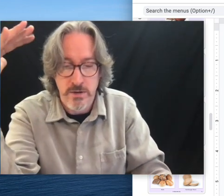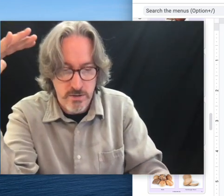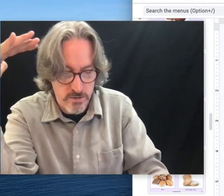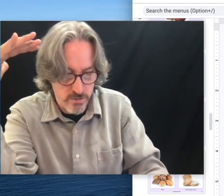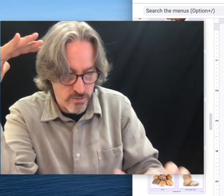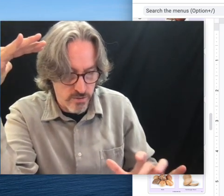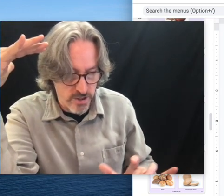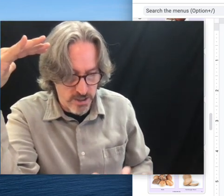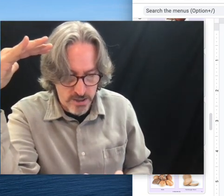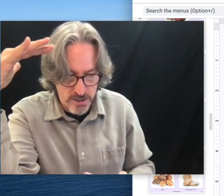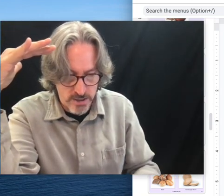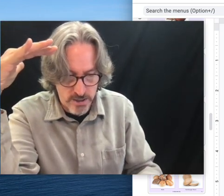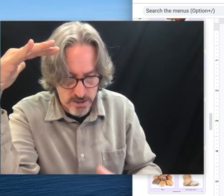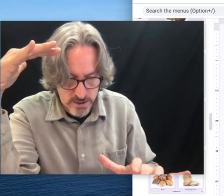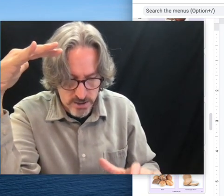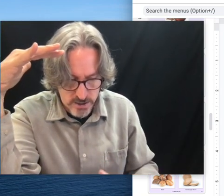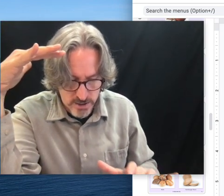in